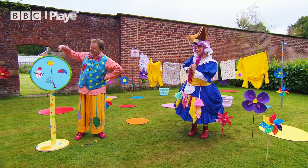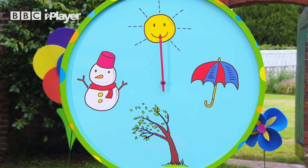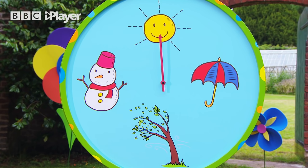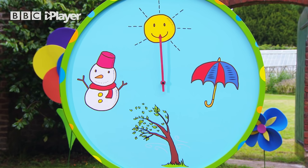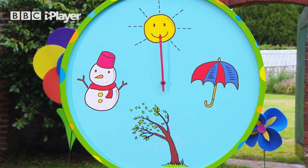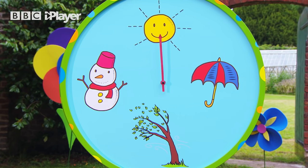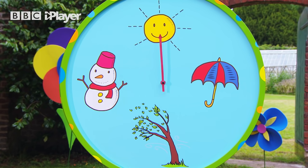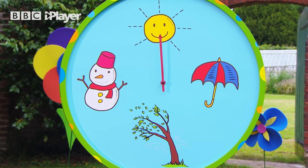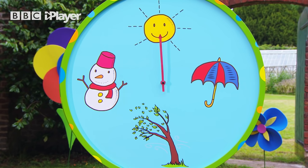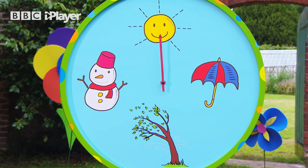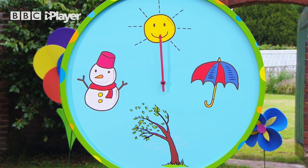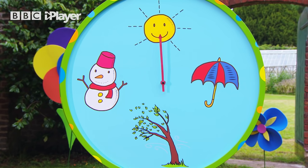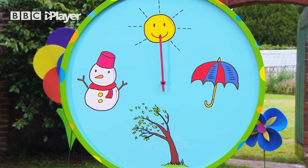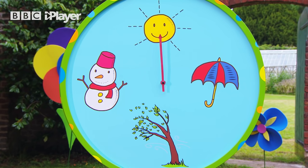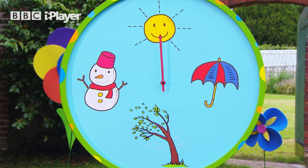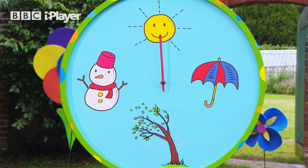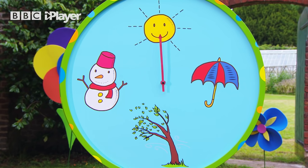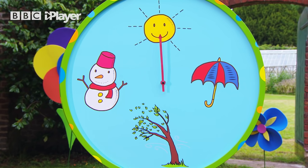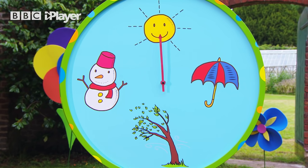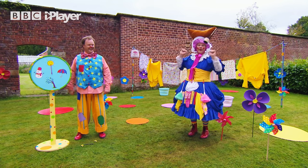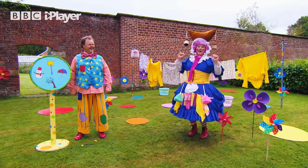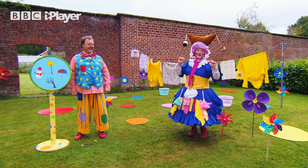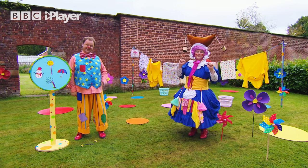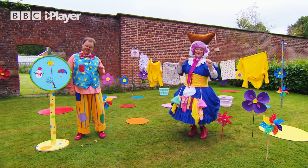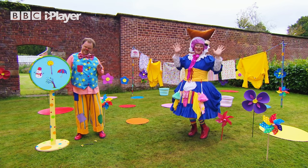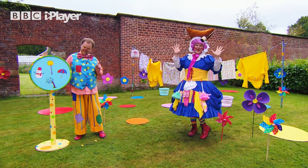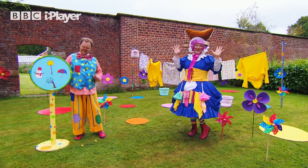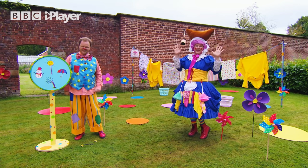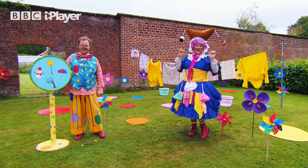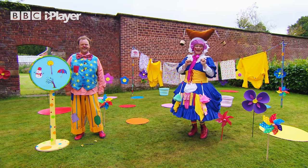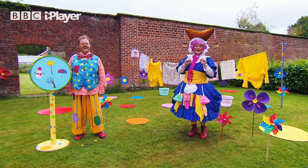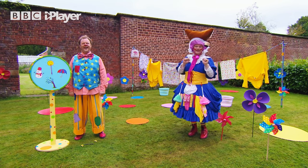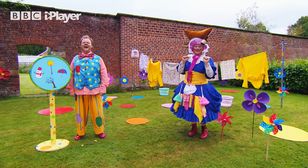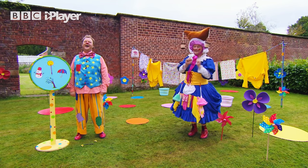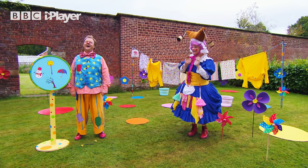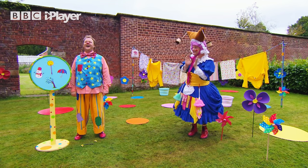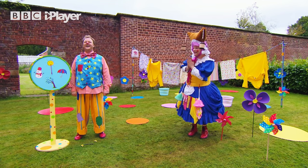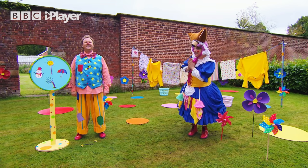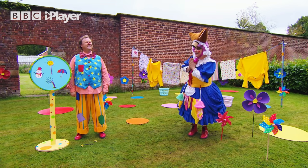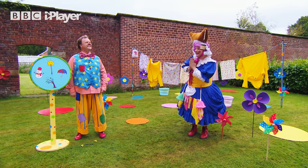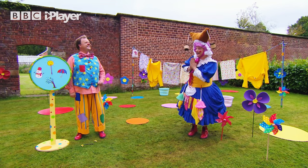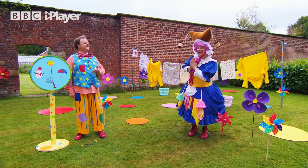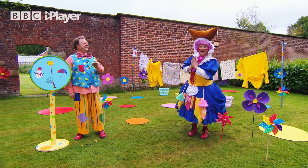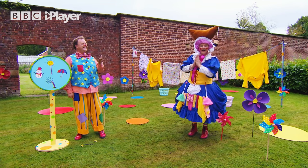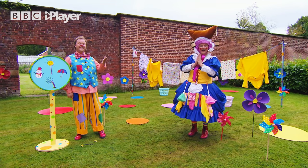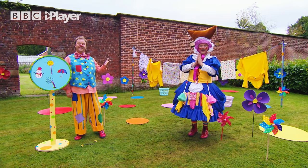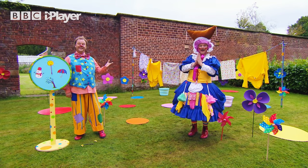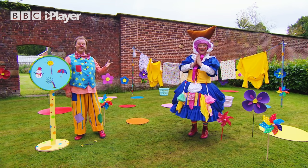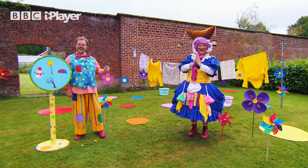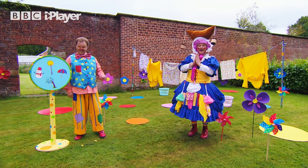it's pointing to the sunshine. Ooh, hooray! The warm sunshine will dry your washing in